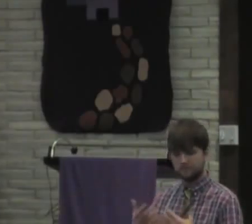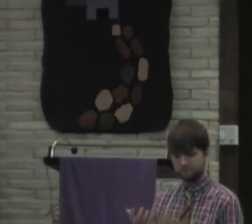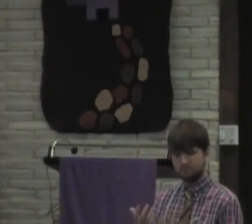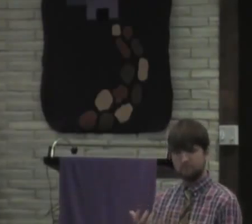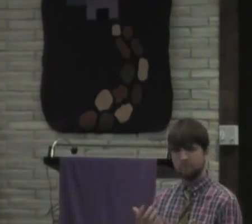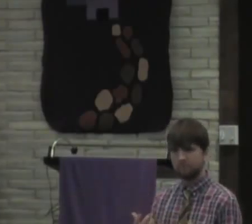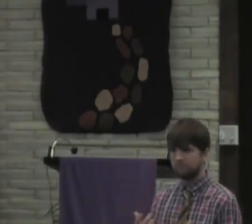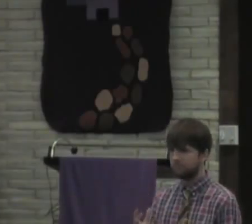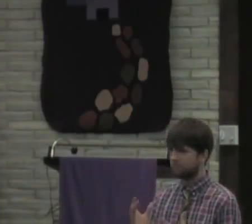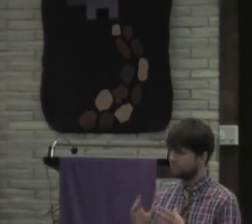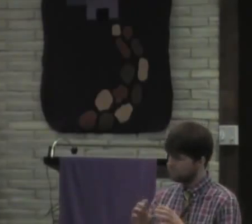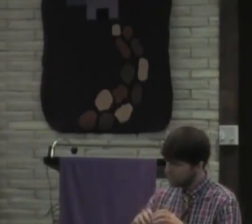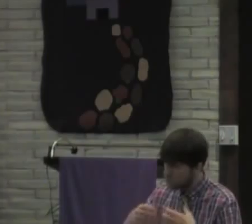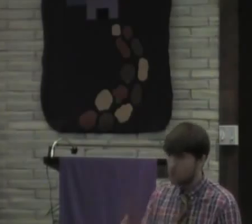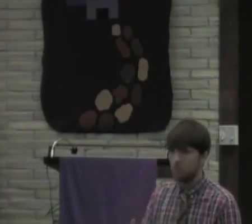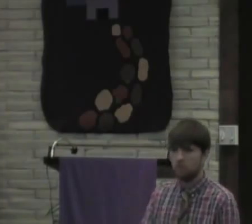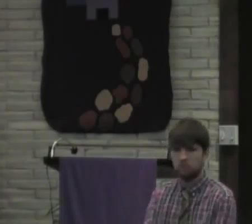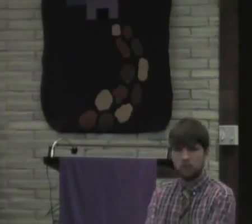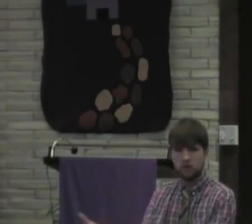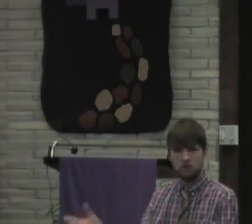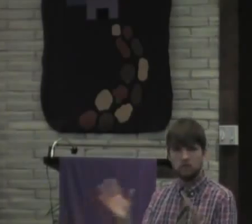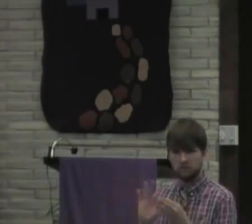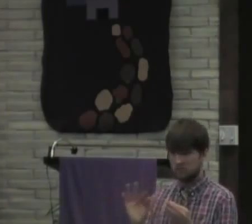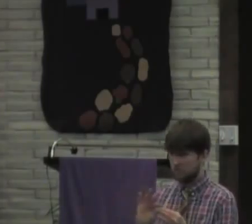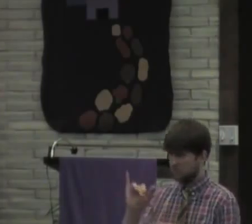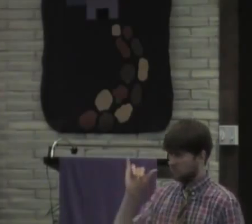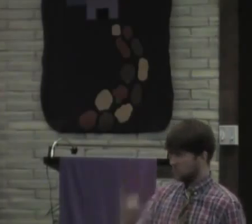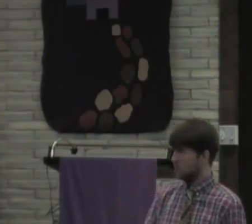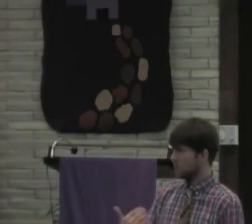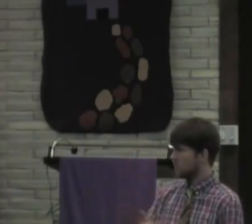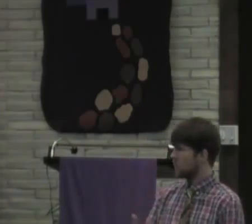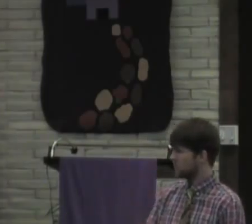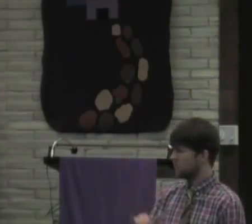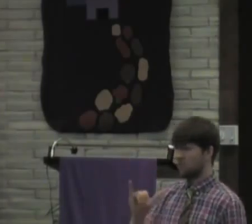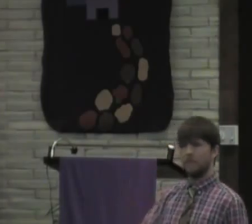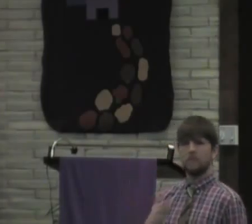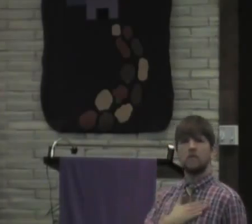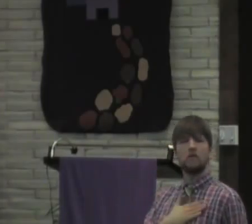At that time, Jesus took the bread, broke it, gave thanks, saying,